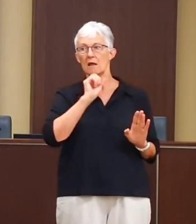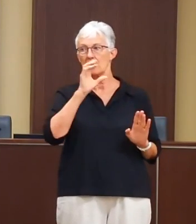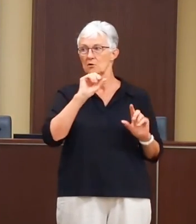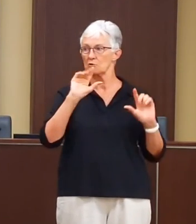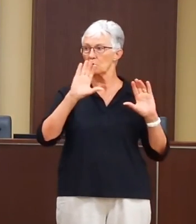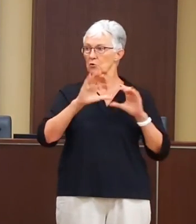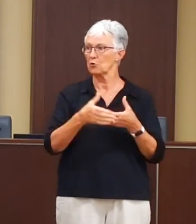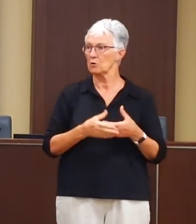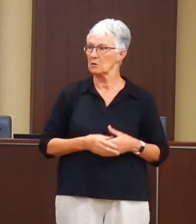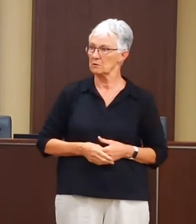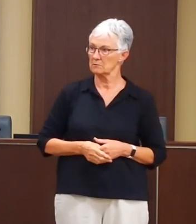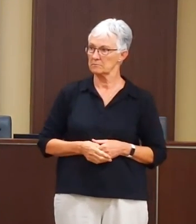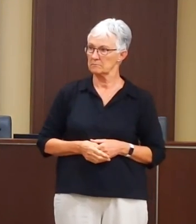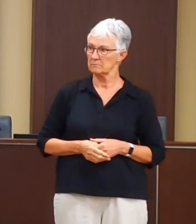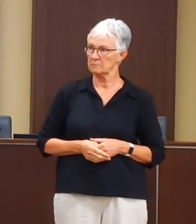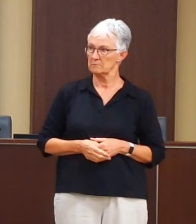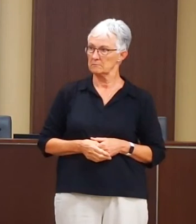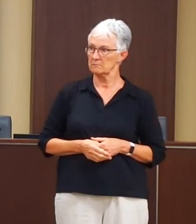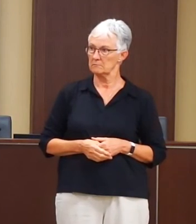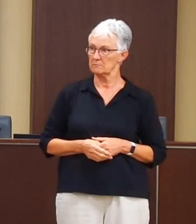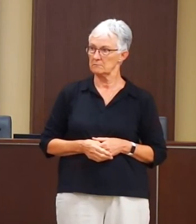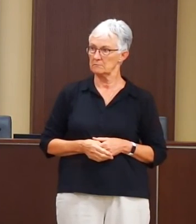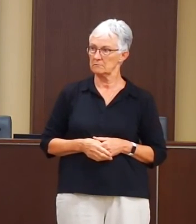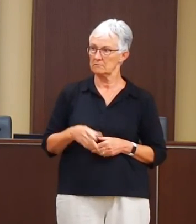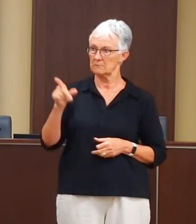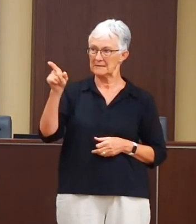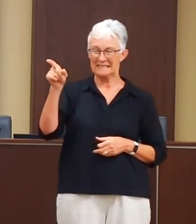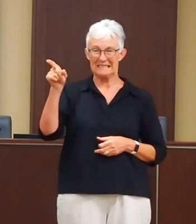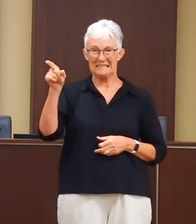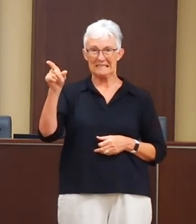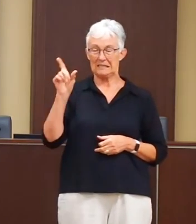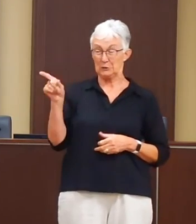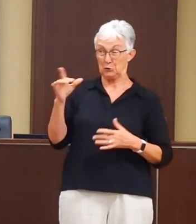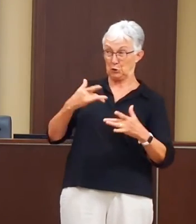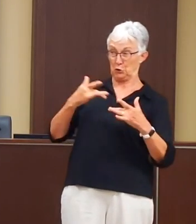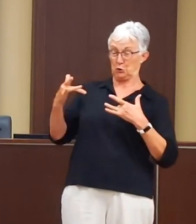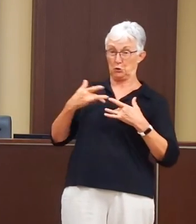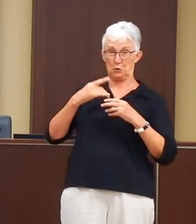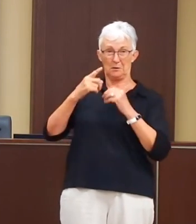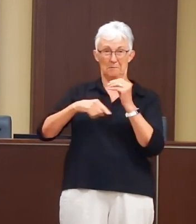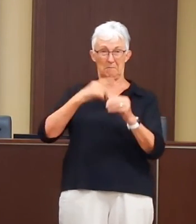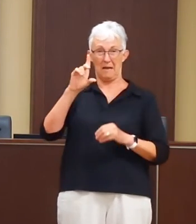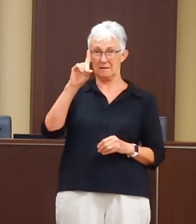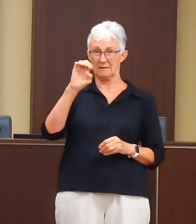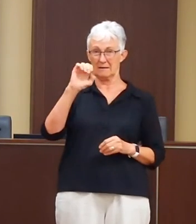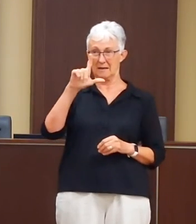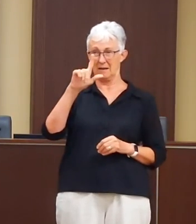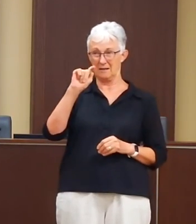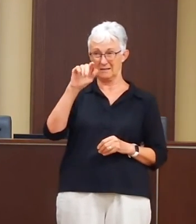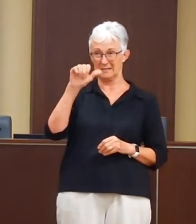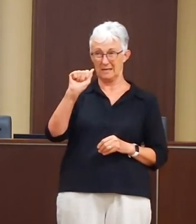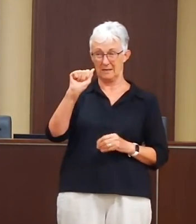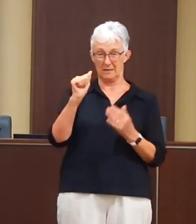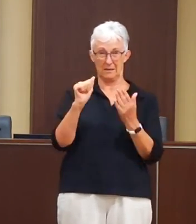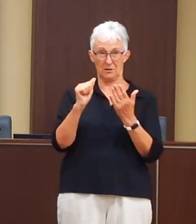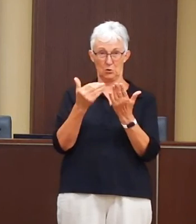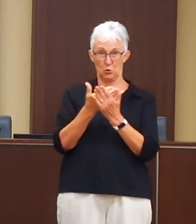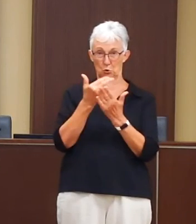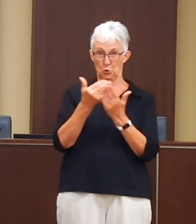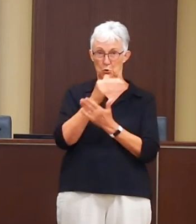Given concerns about the Delta variant, would you revisit these plans in the future? Yeah, the Delta variant worries us